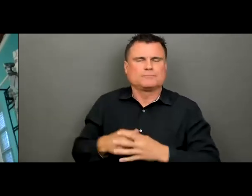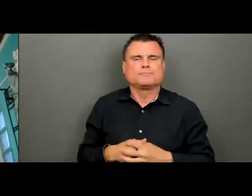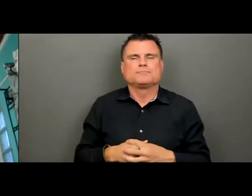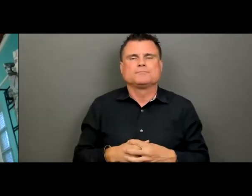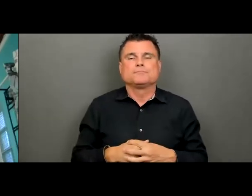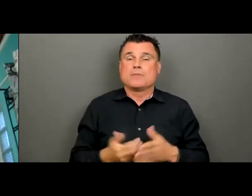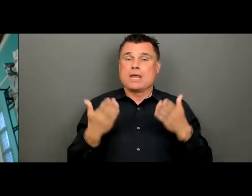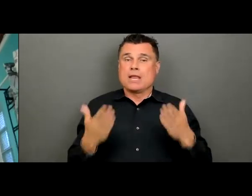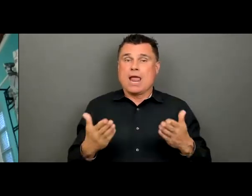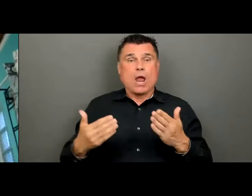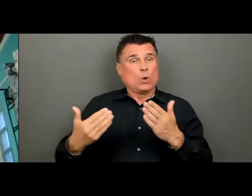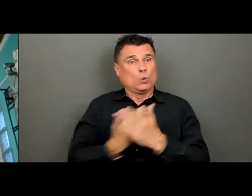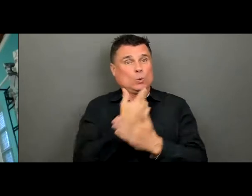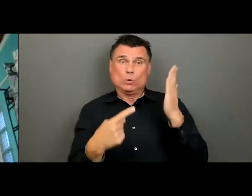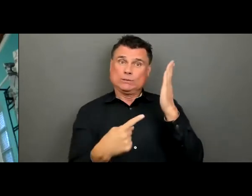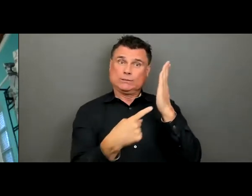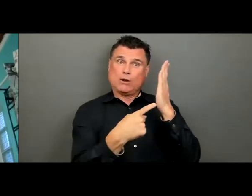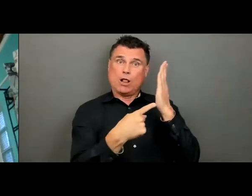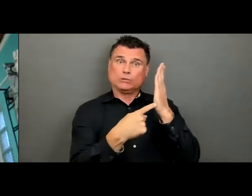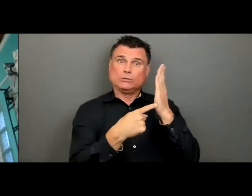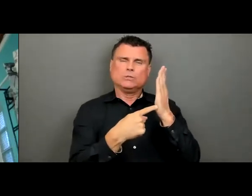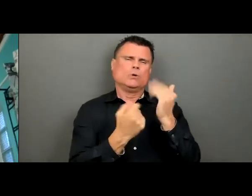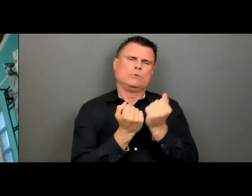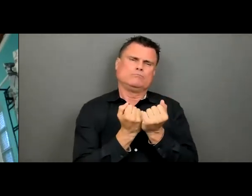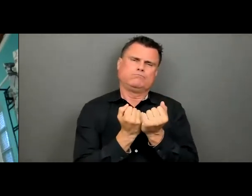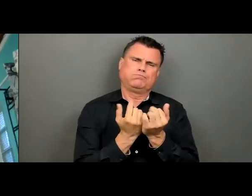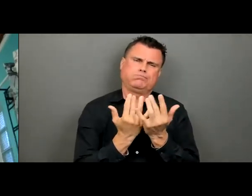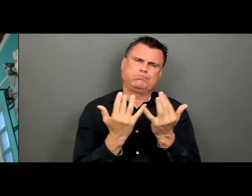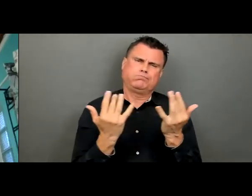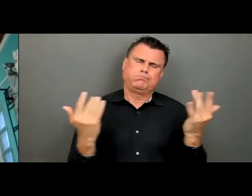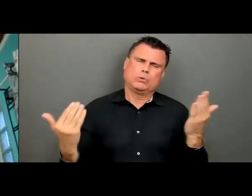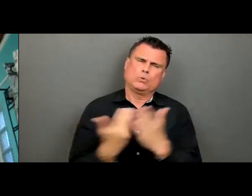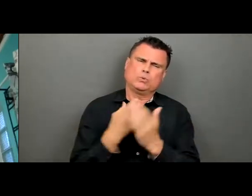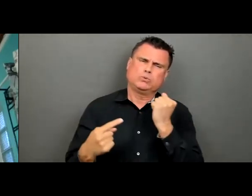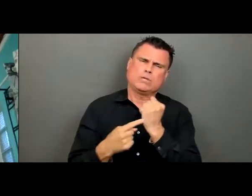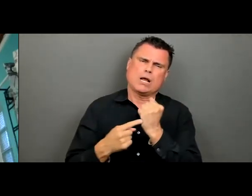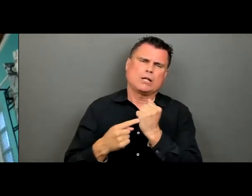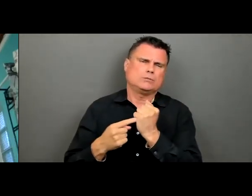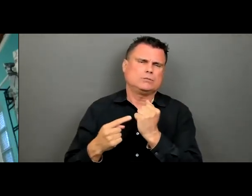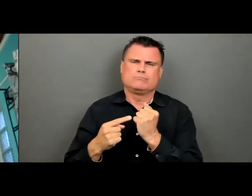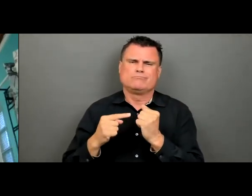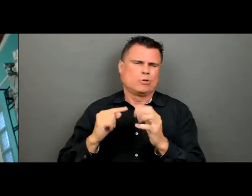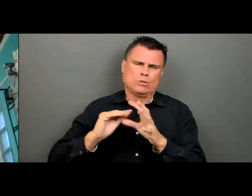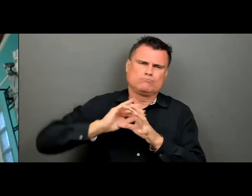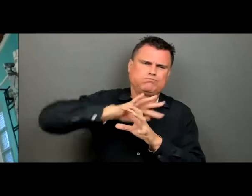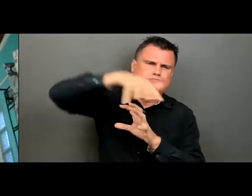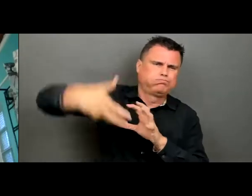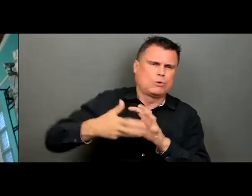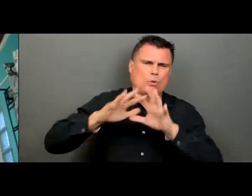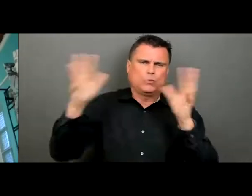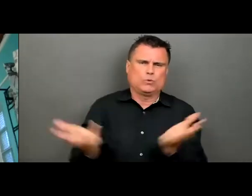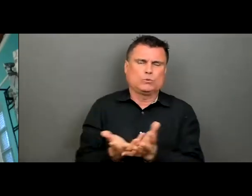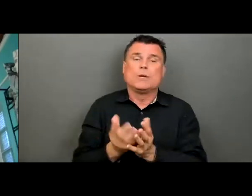many options available throughout the globe. However, the first and foremost and even critical question, are